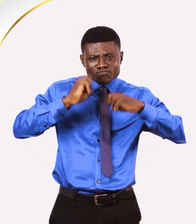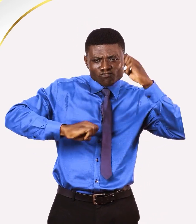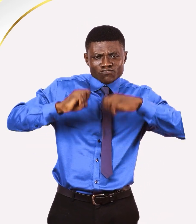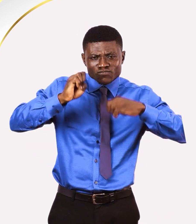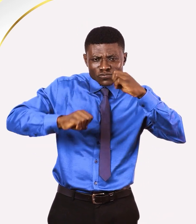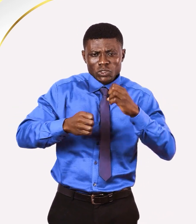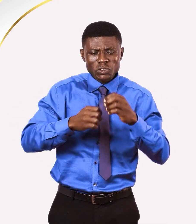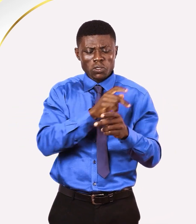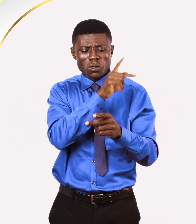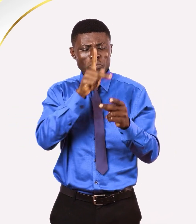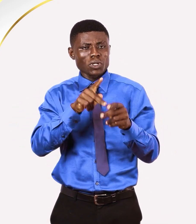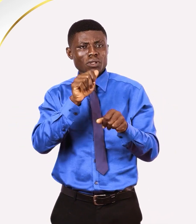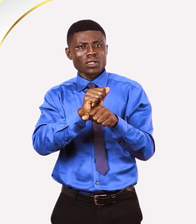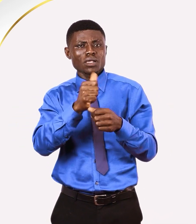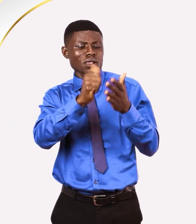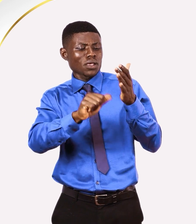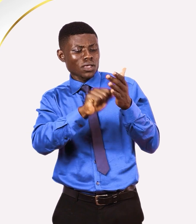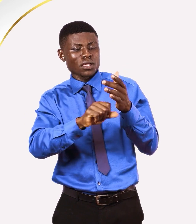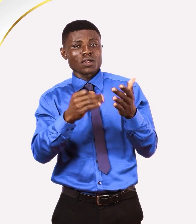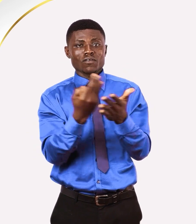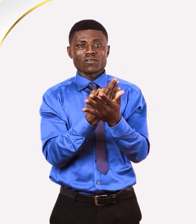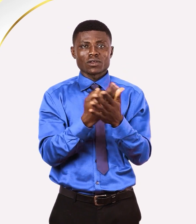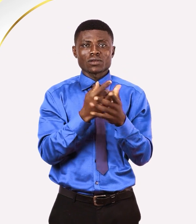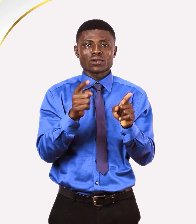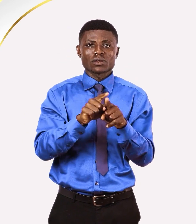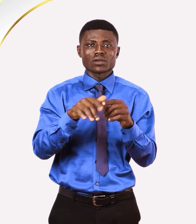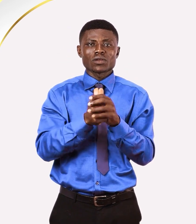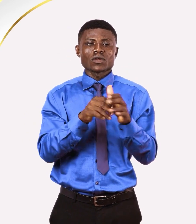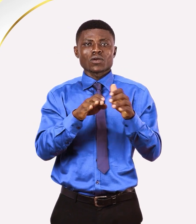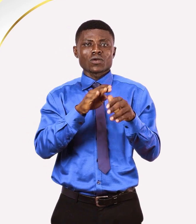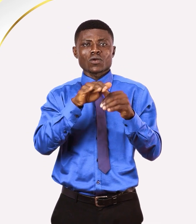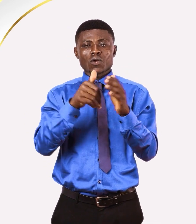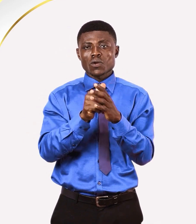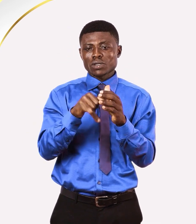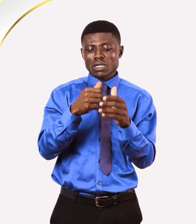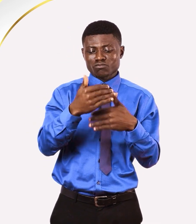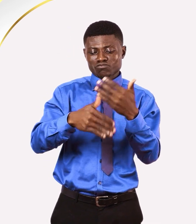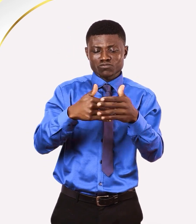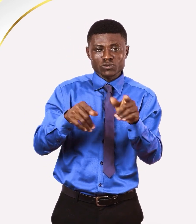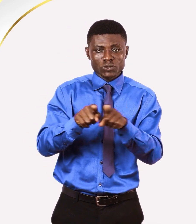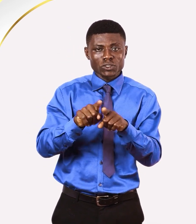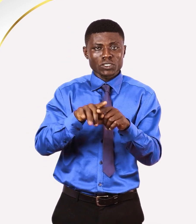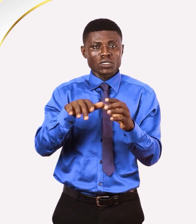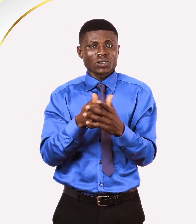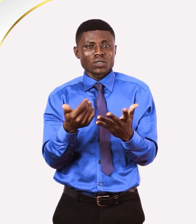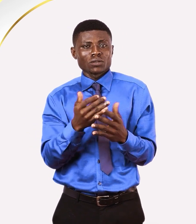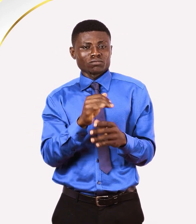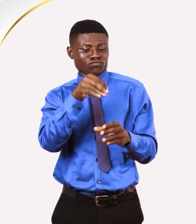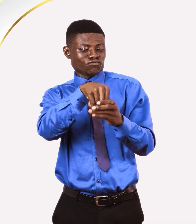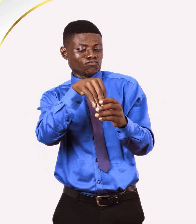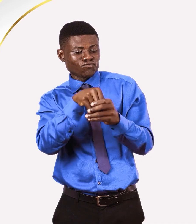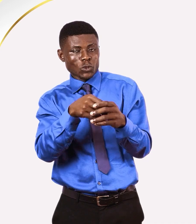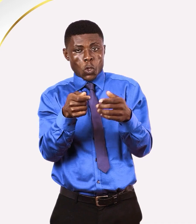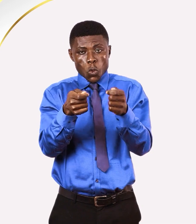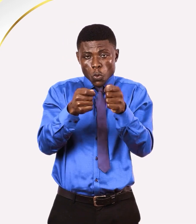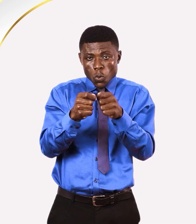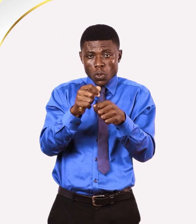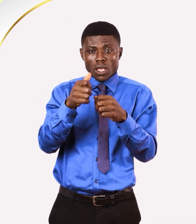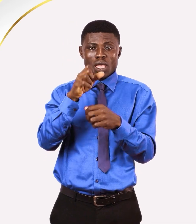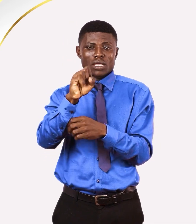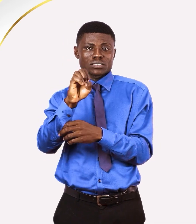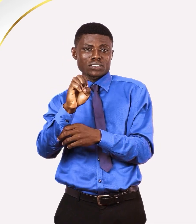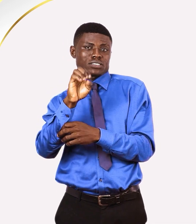evaluating the adequacy of accounting, financial, and operating procedures, as well as the internal controls